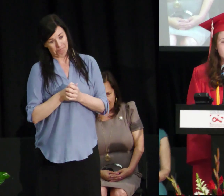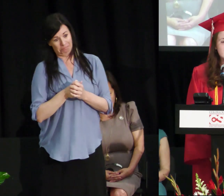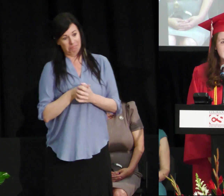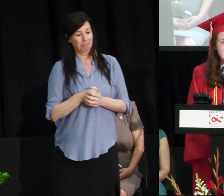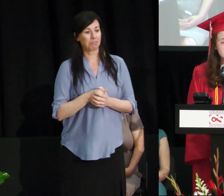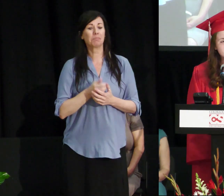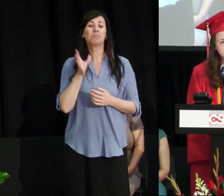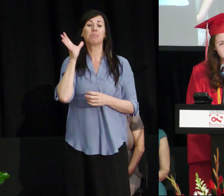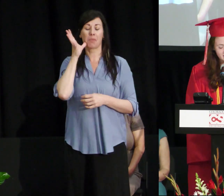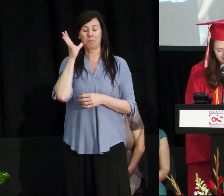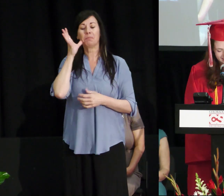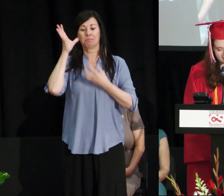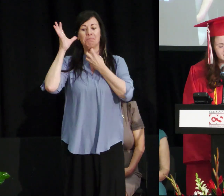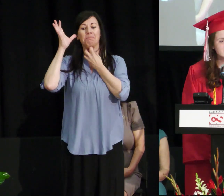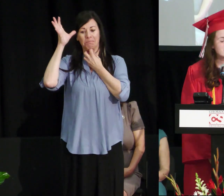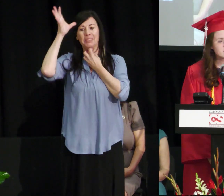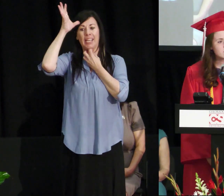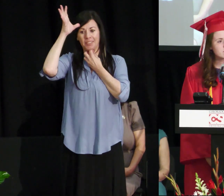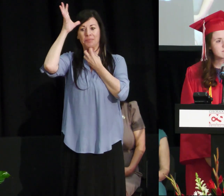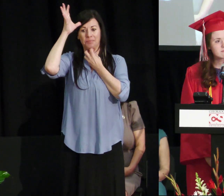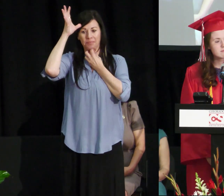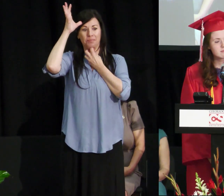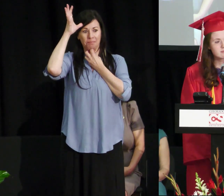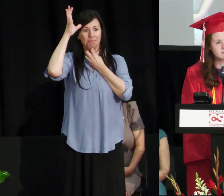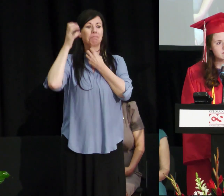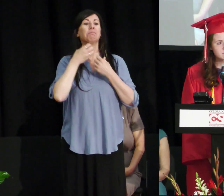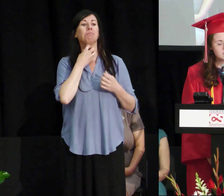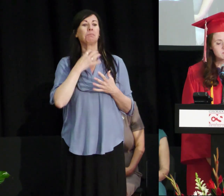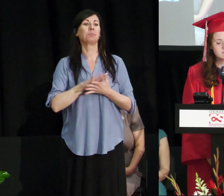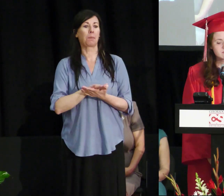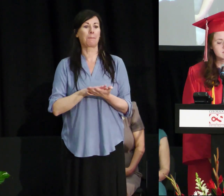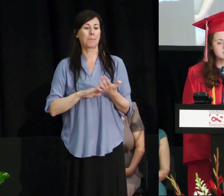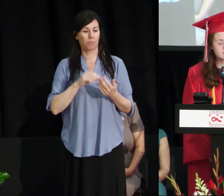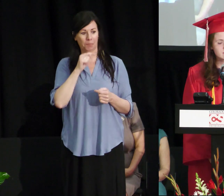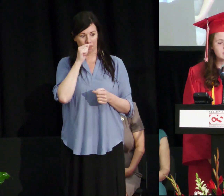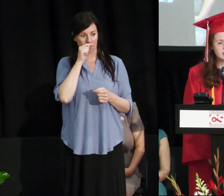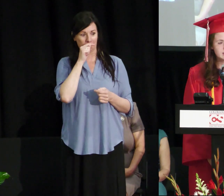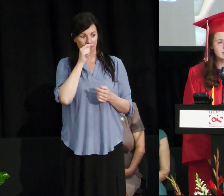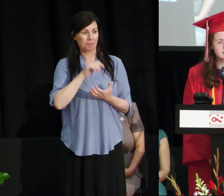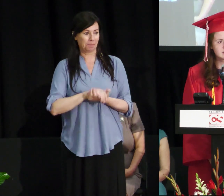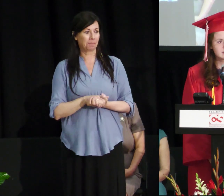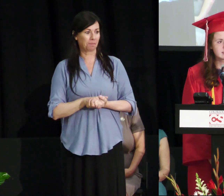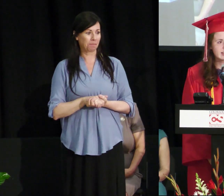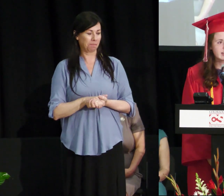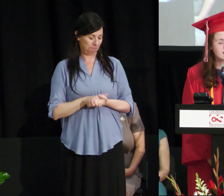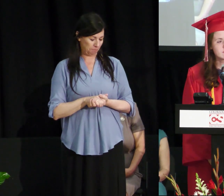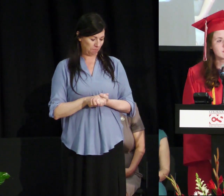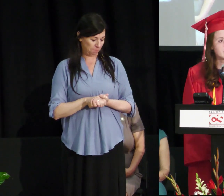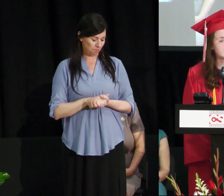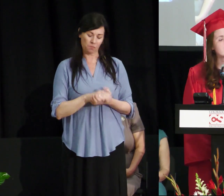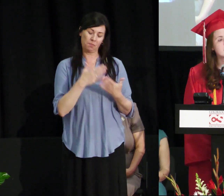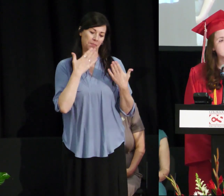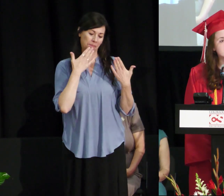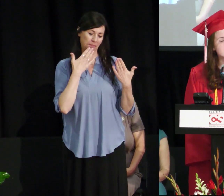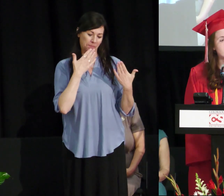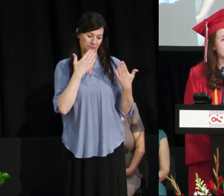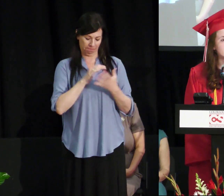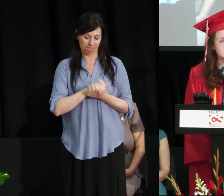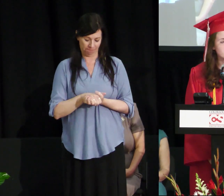Mom and Dad, thank you for